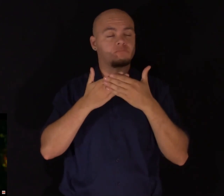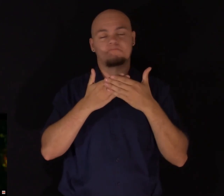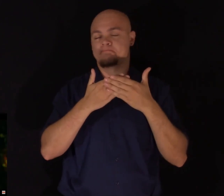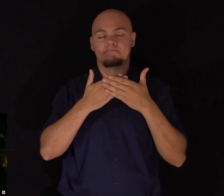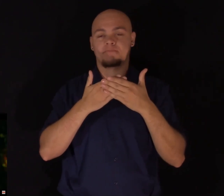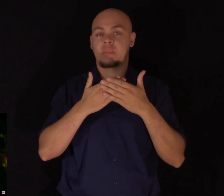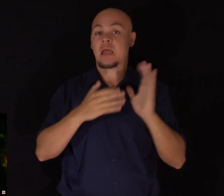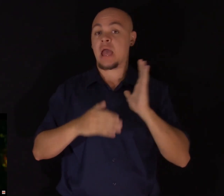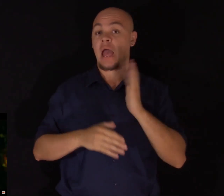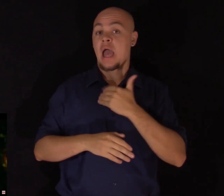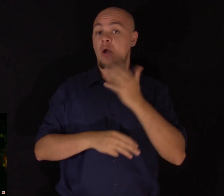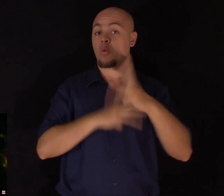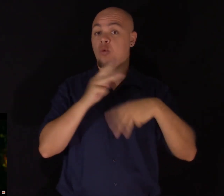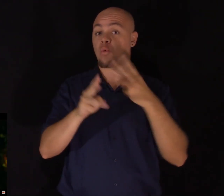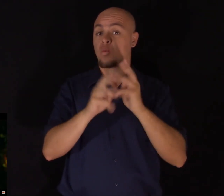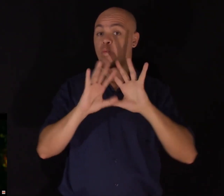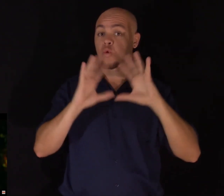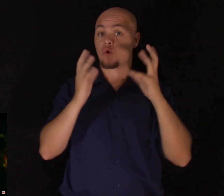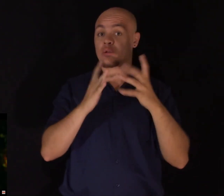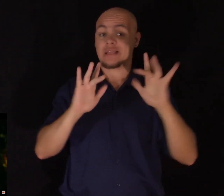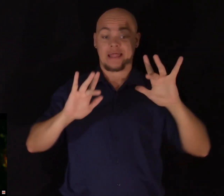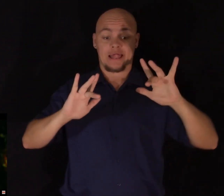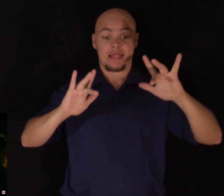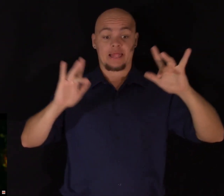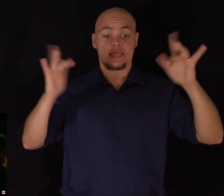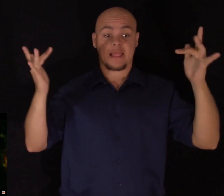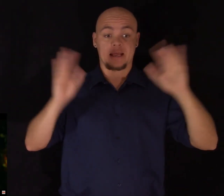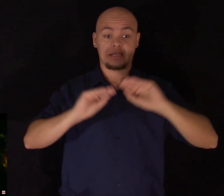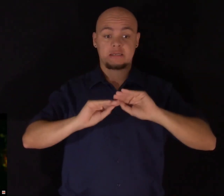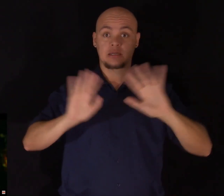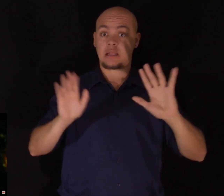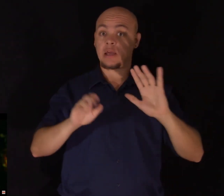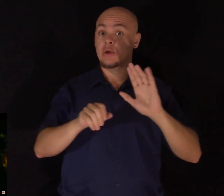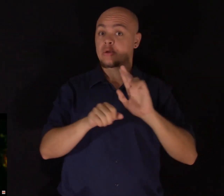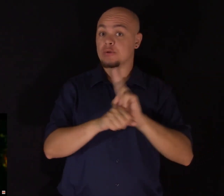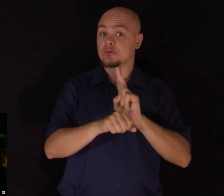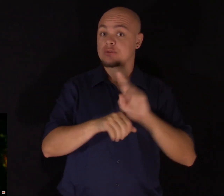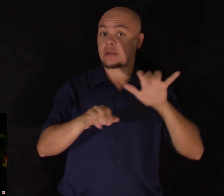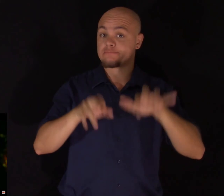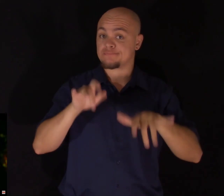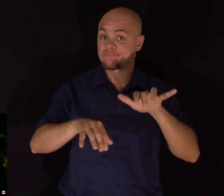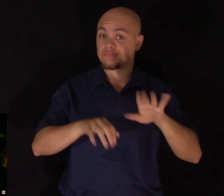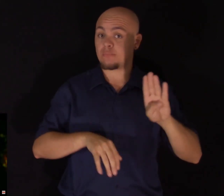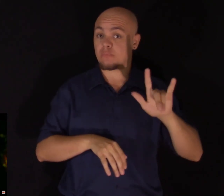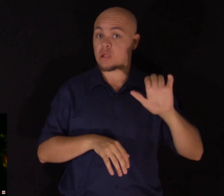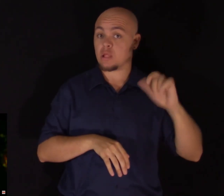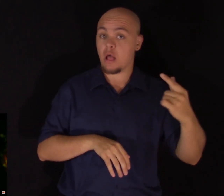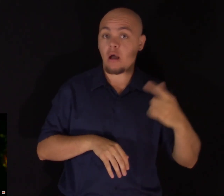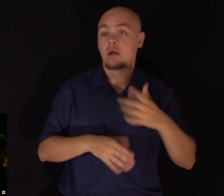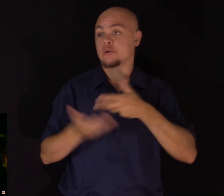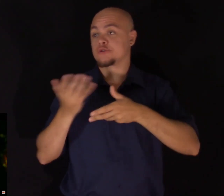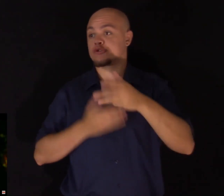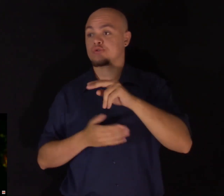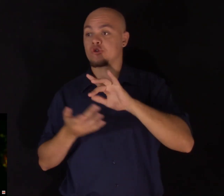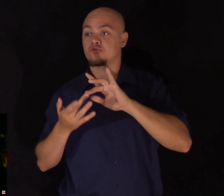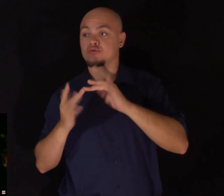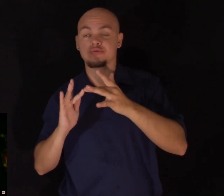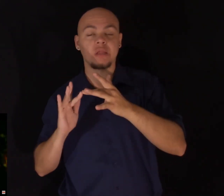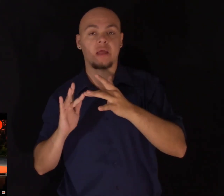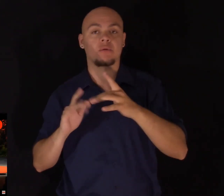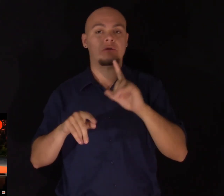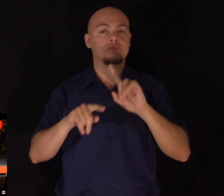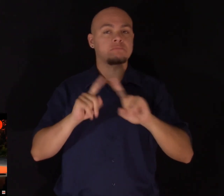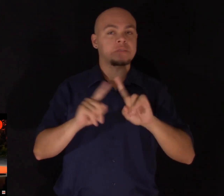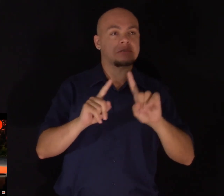up 24 hours a day. It's transparent, with blogs and social networks broadcasting the buzz of a whole new generation of people that have